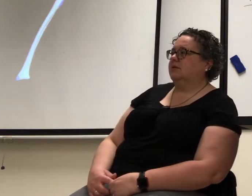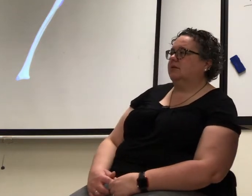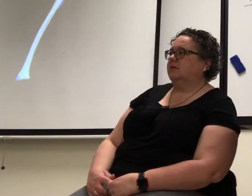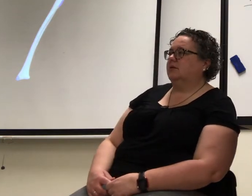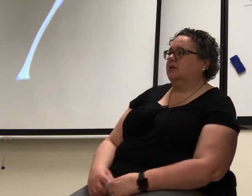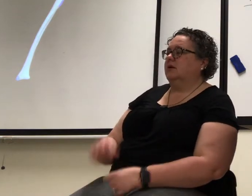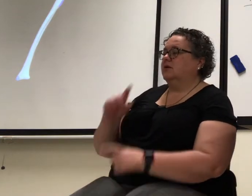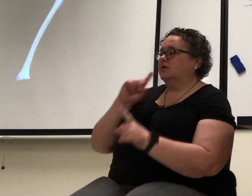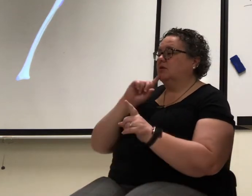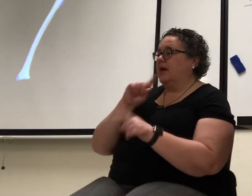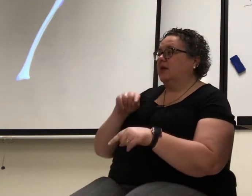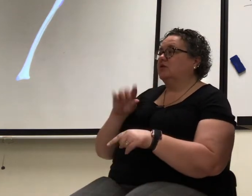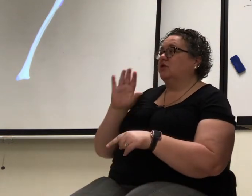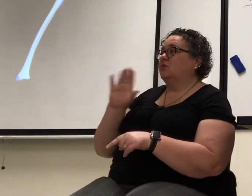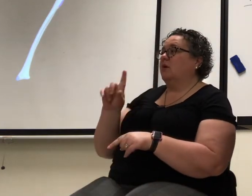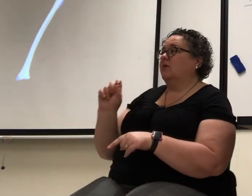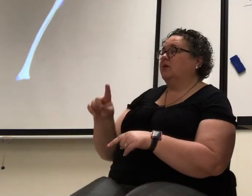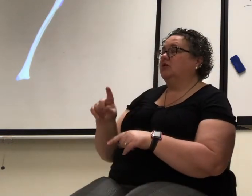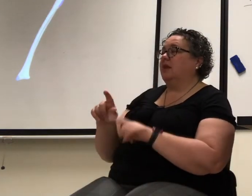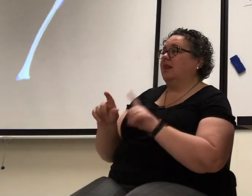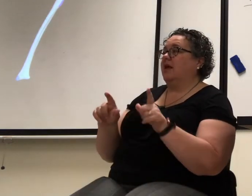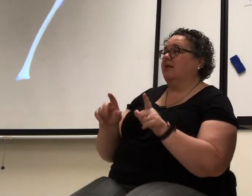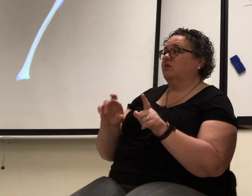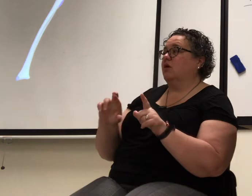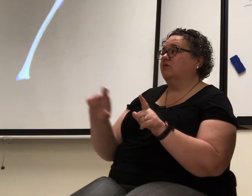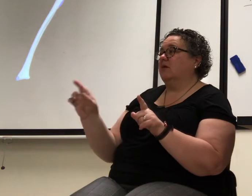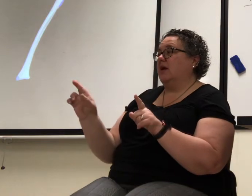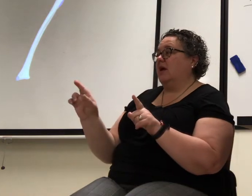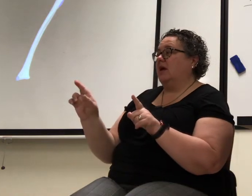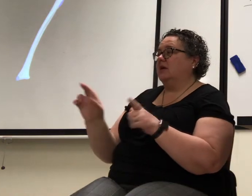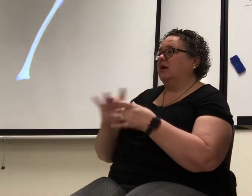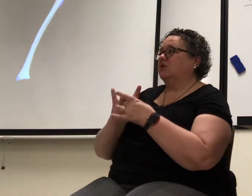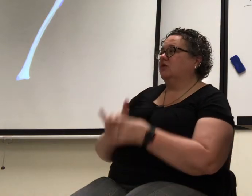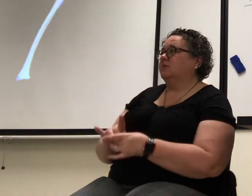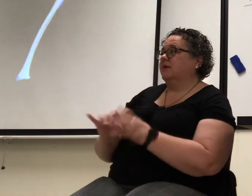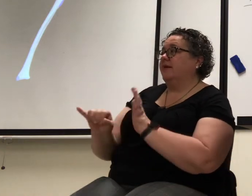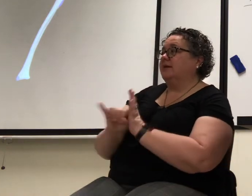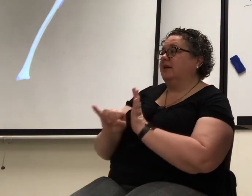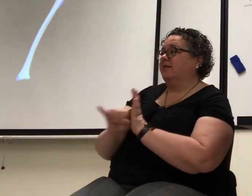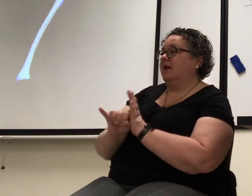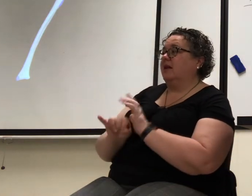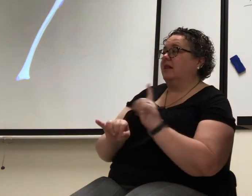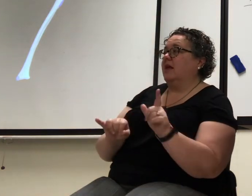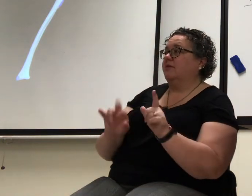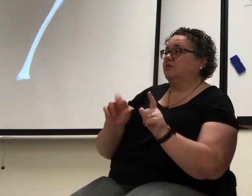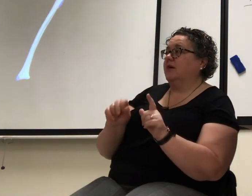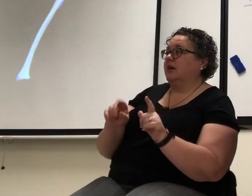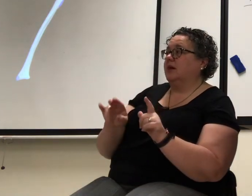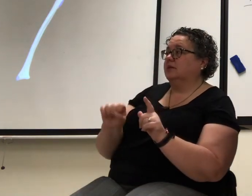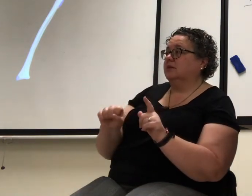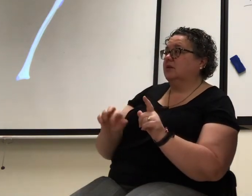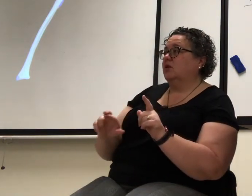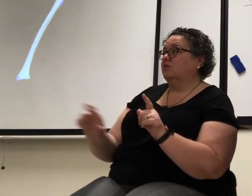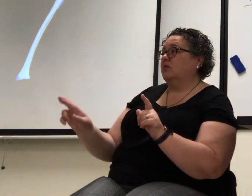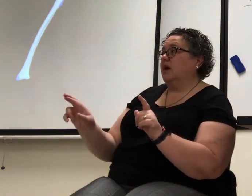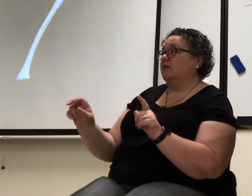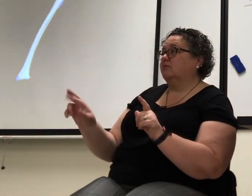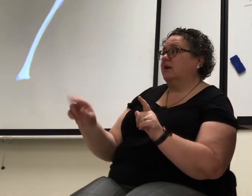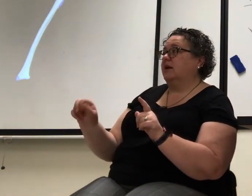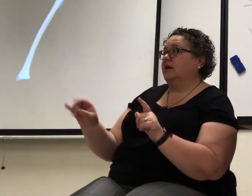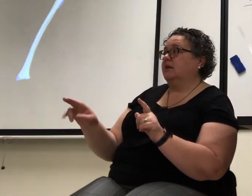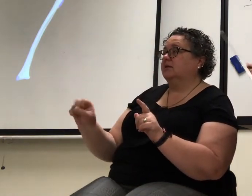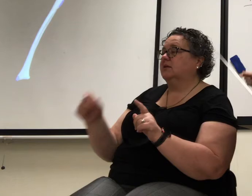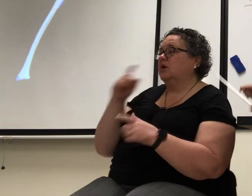To answer the question if it's left or right, in terms of identifying left radius, right radius, notice